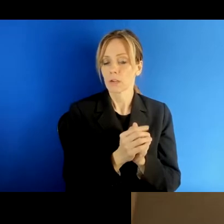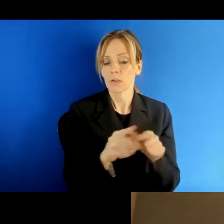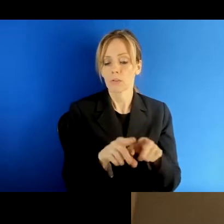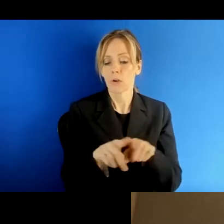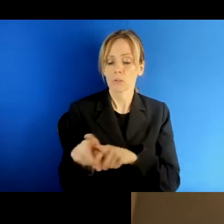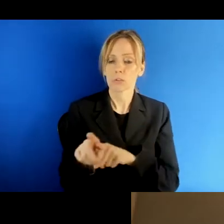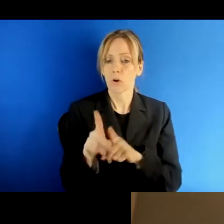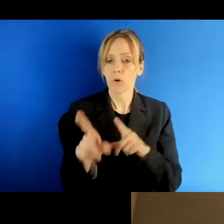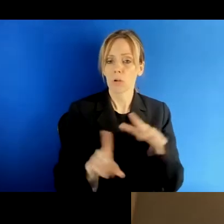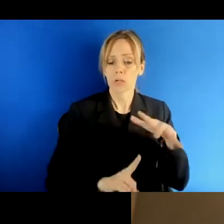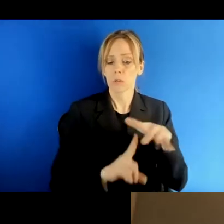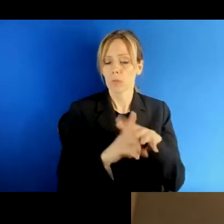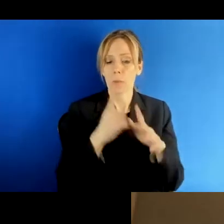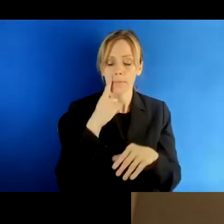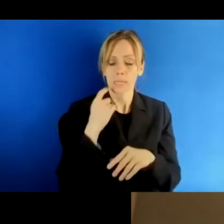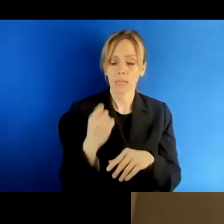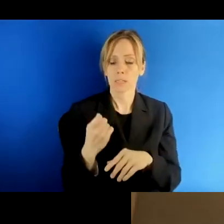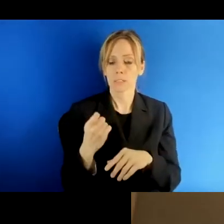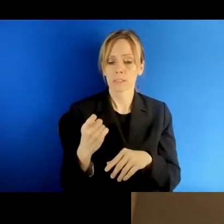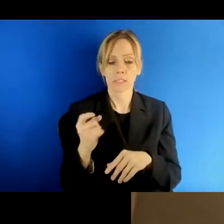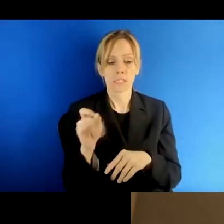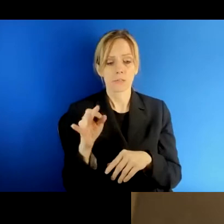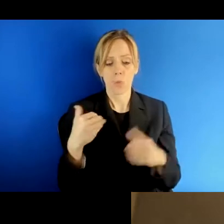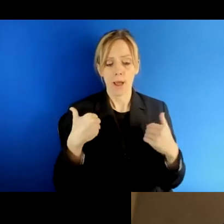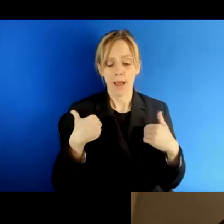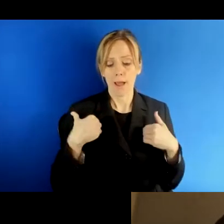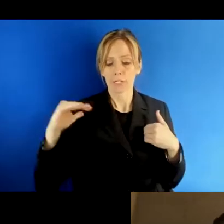a disability, or I'm